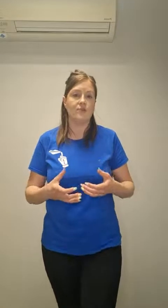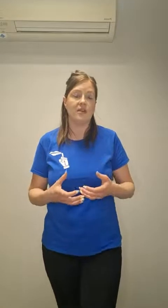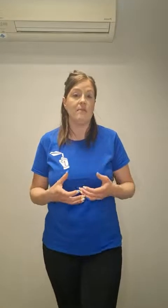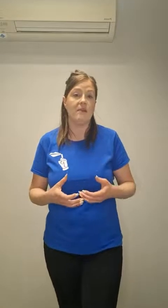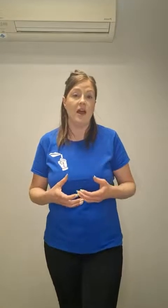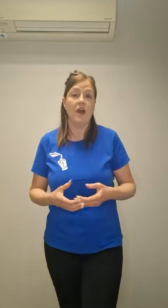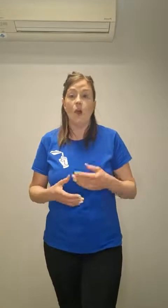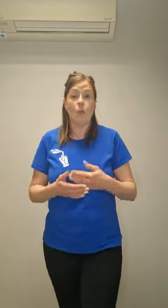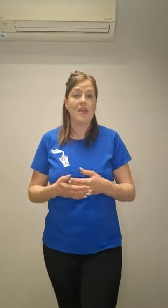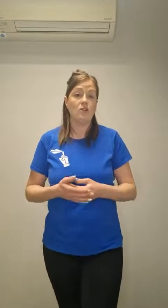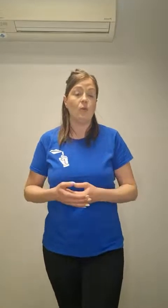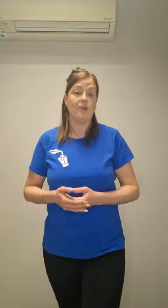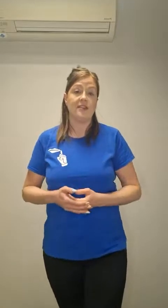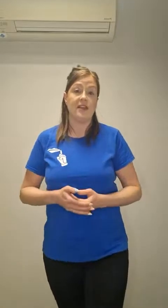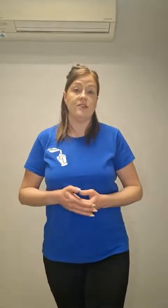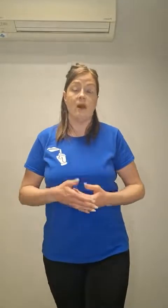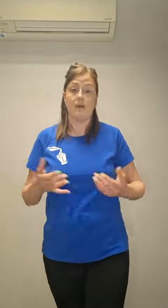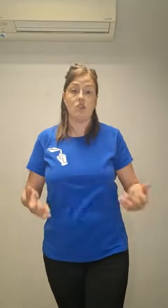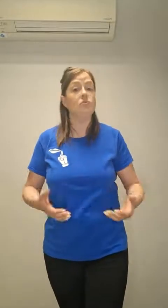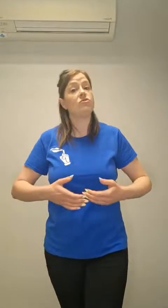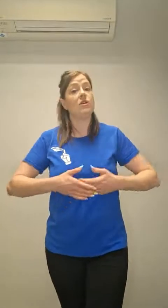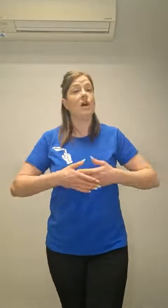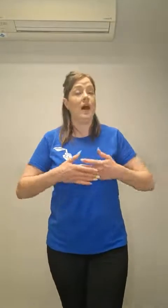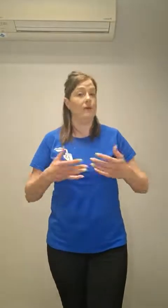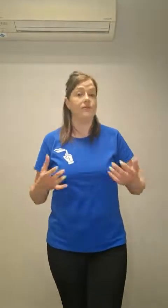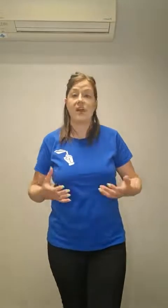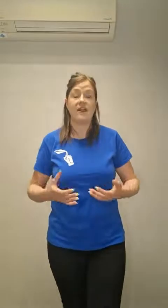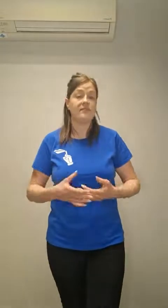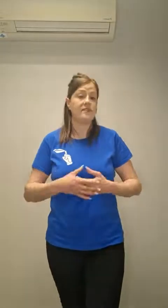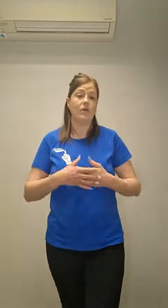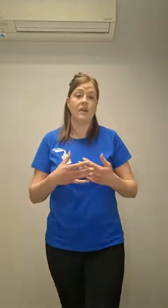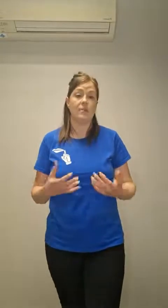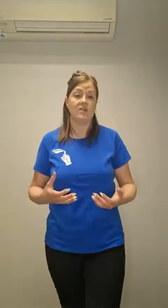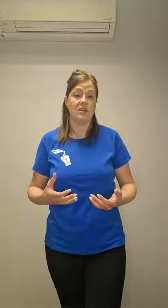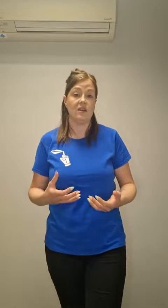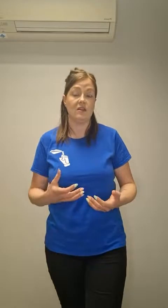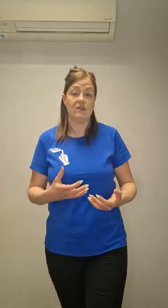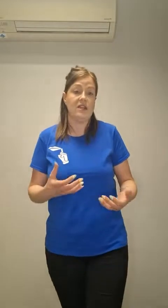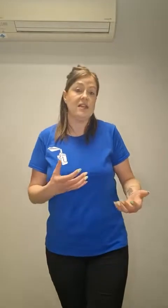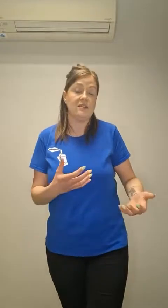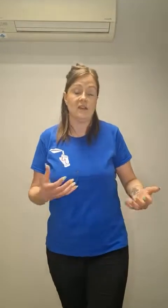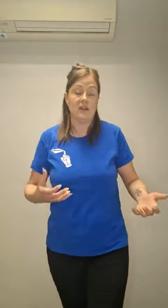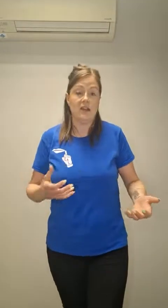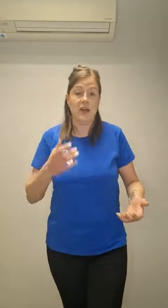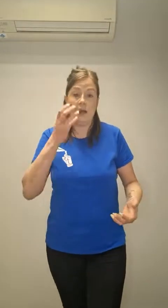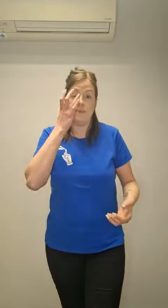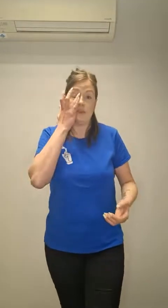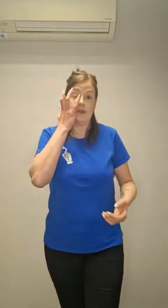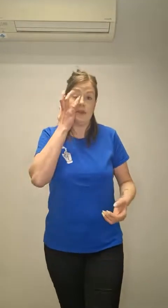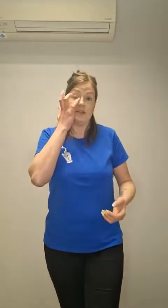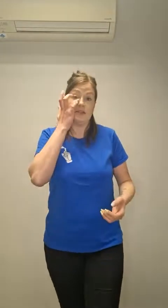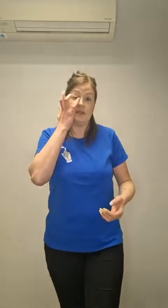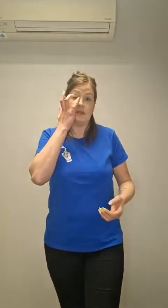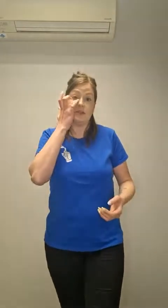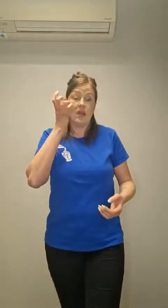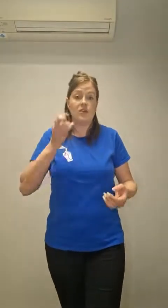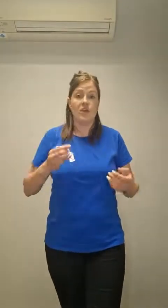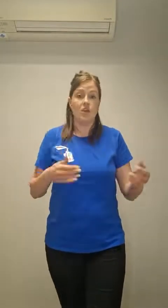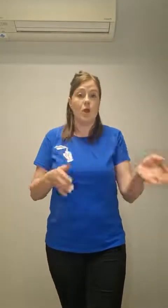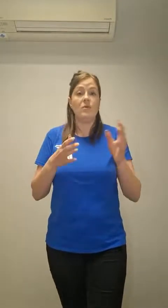be there. We don't want to say to our children, our friends, or anybody that needs their assistance that they can only go